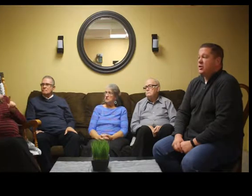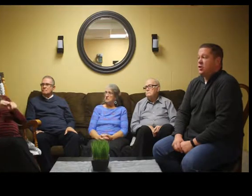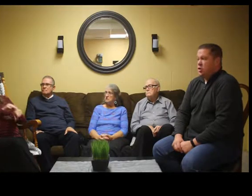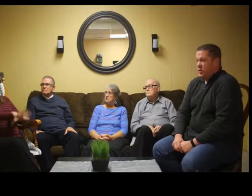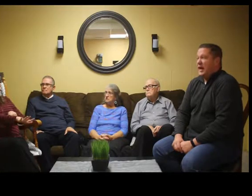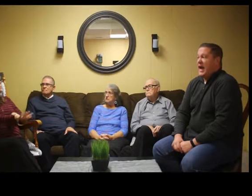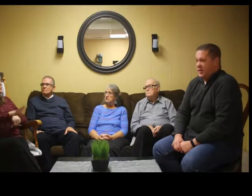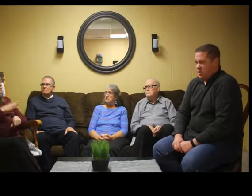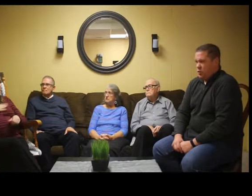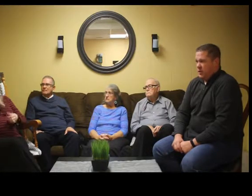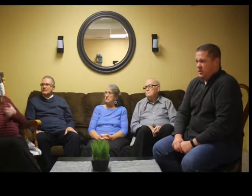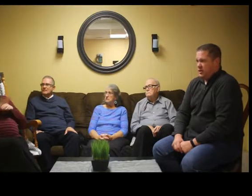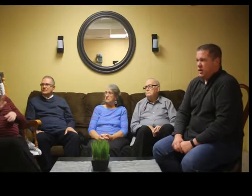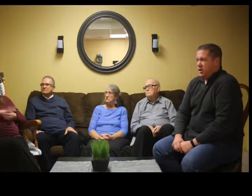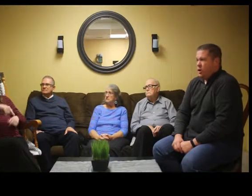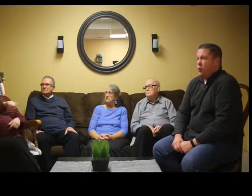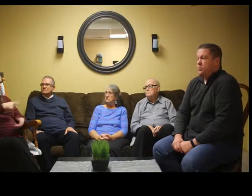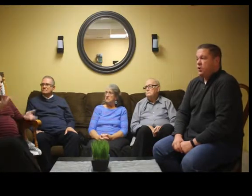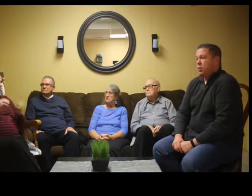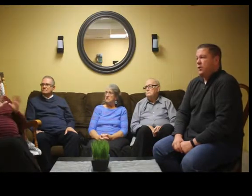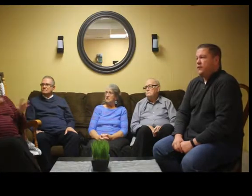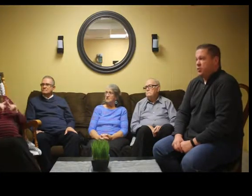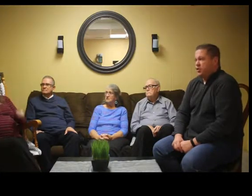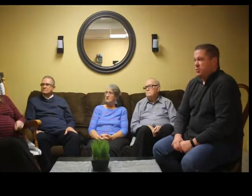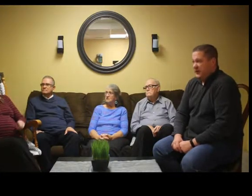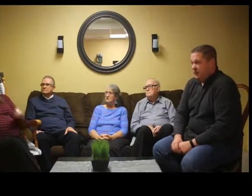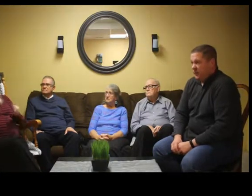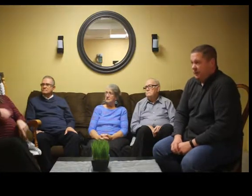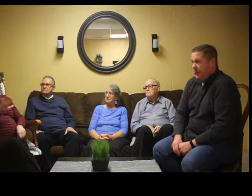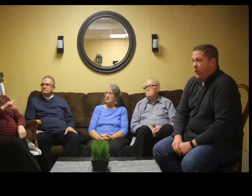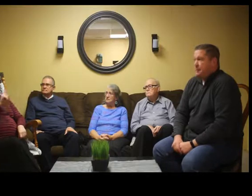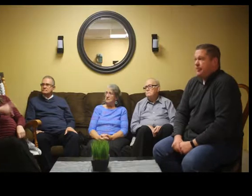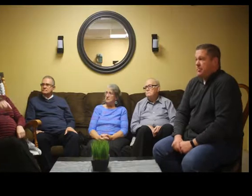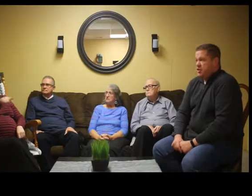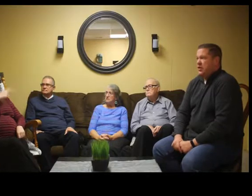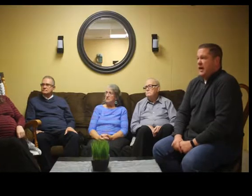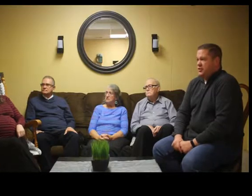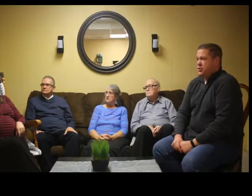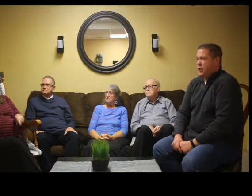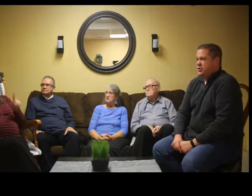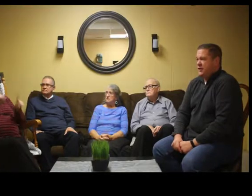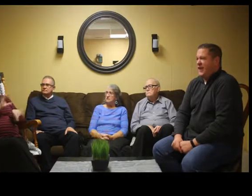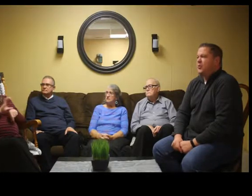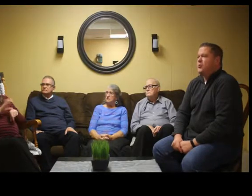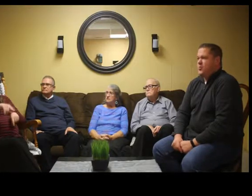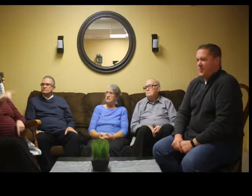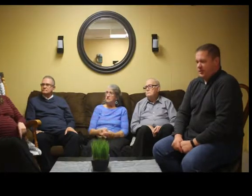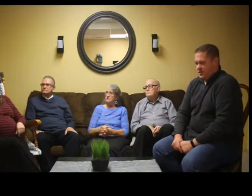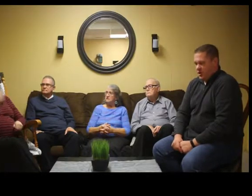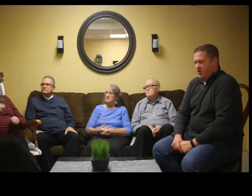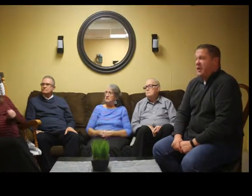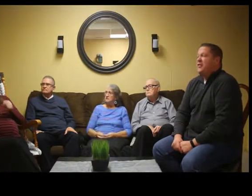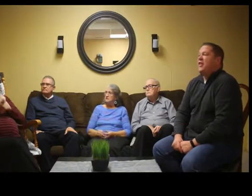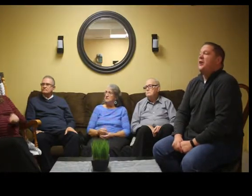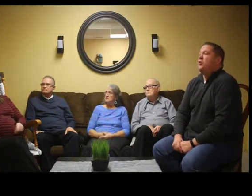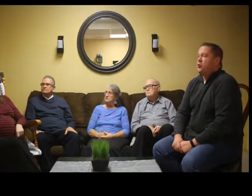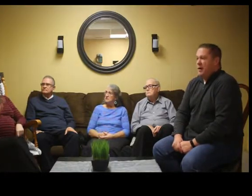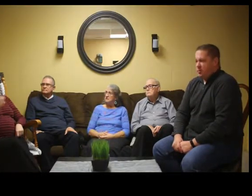you can answer the question. Don't, you know, influence your beliefs on them, but you can answer the question. And they knew I went to church. They knew my brother